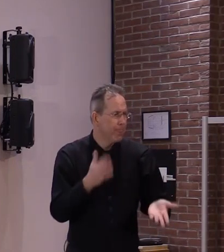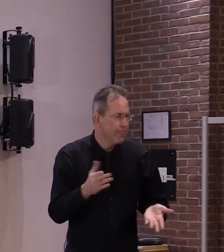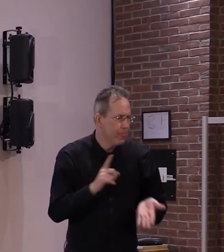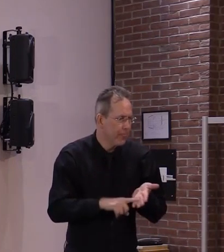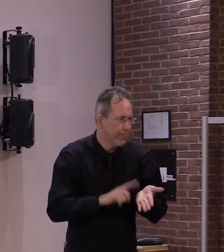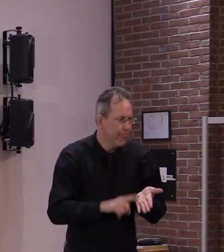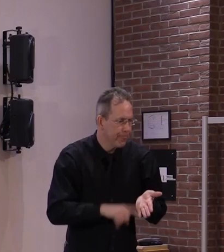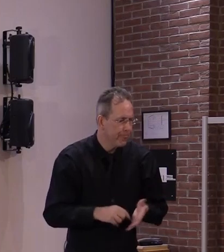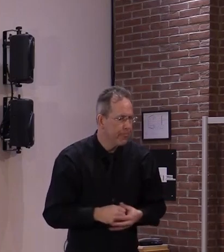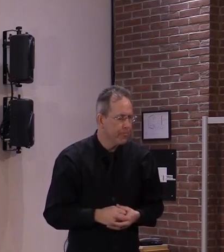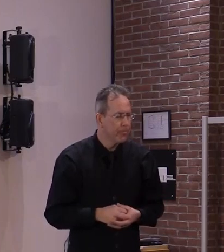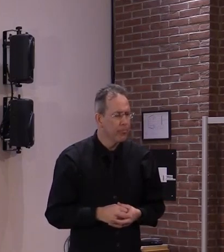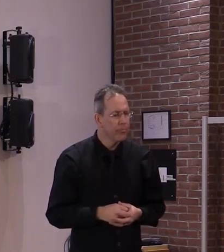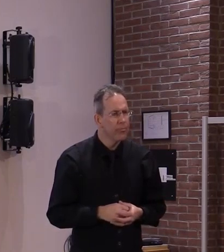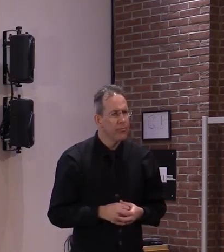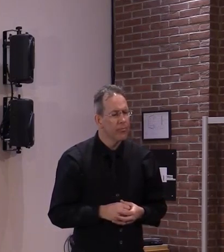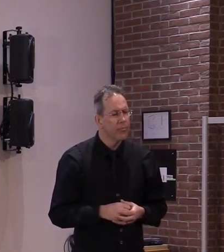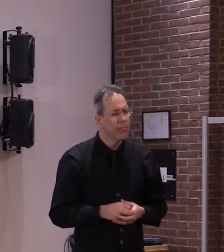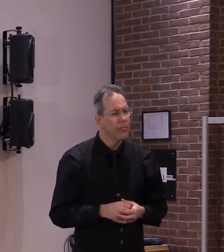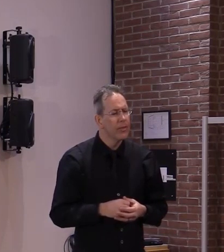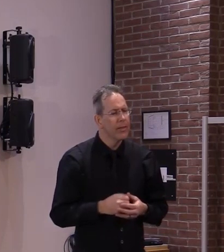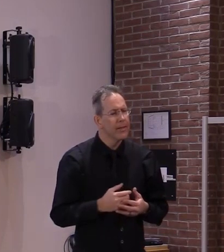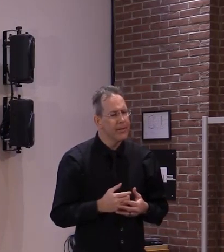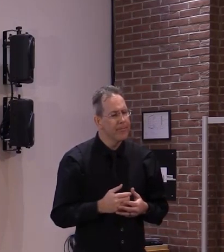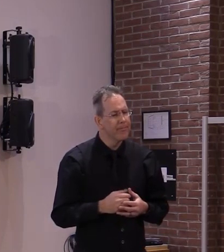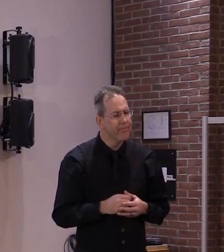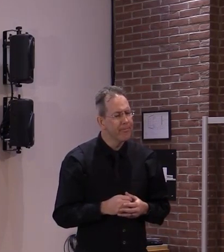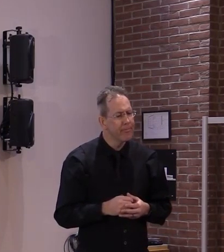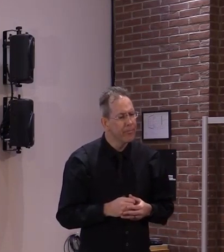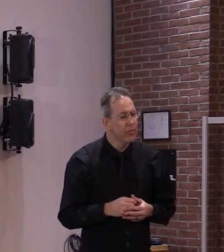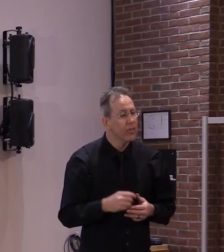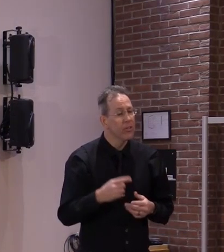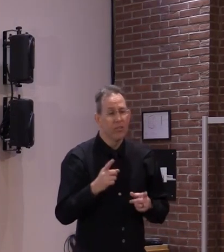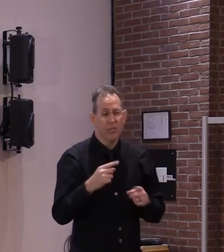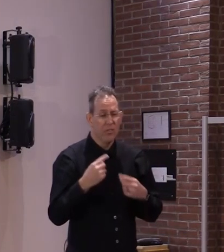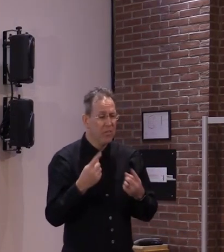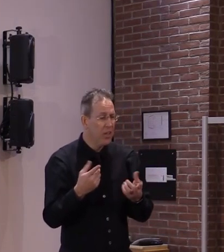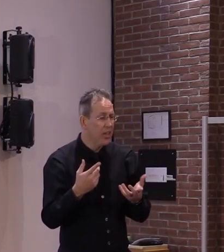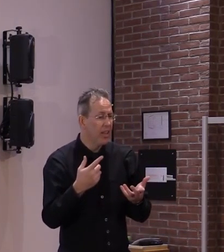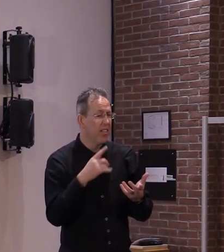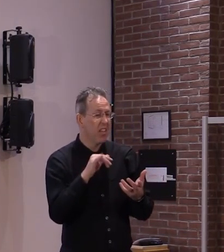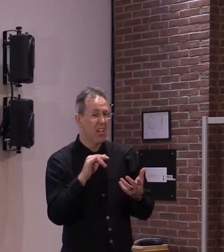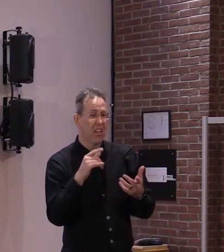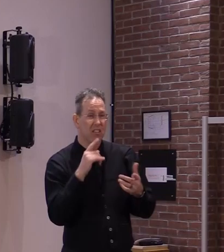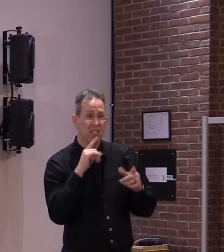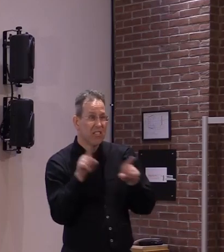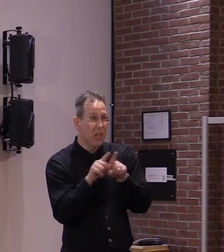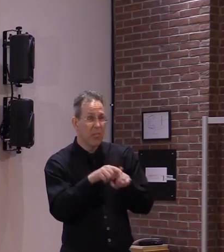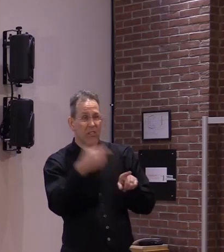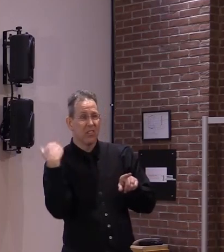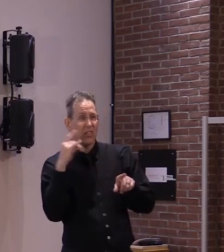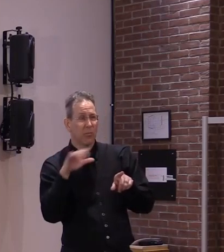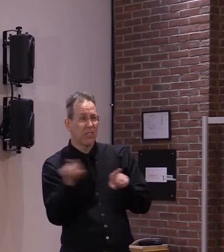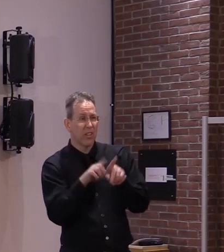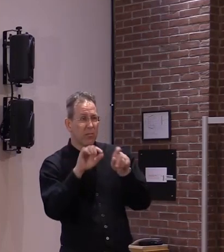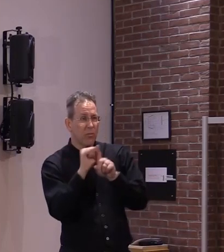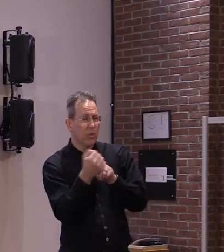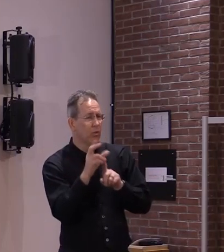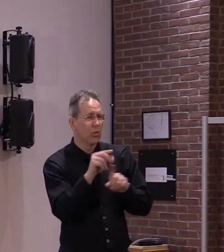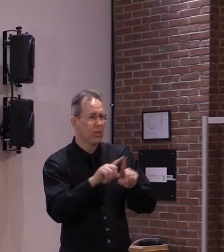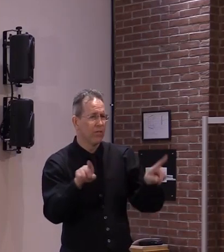trend, but every death is a concern of mine, especially in a facility. And I'll wait to